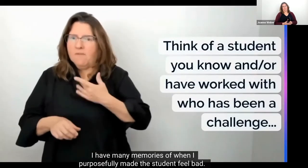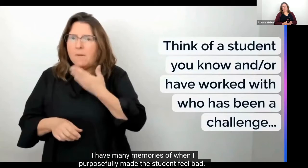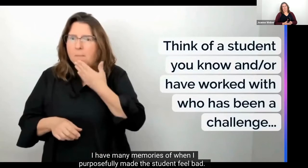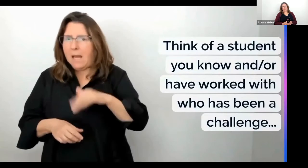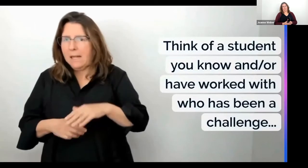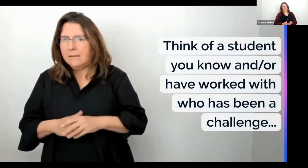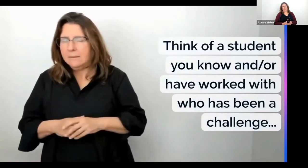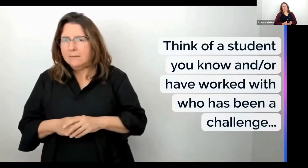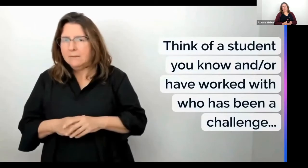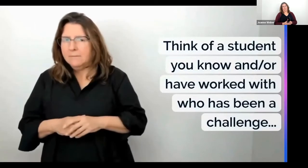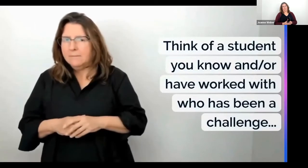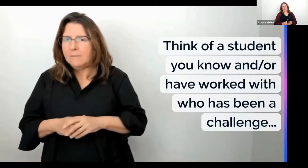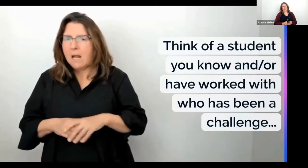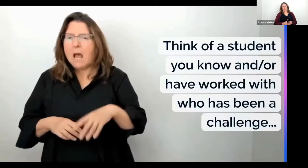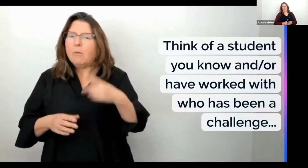student feel bad.